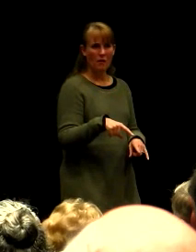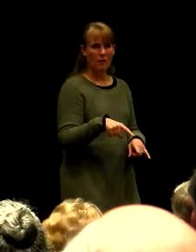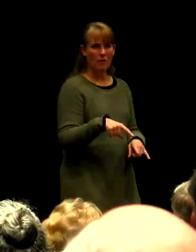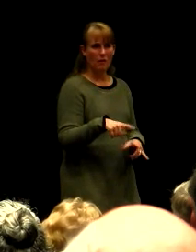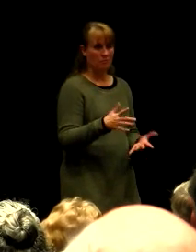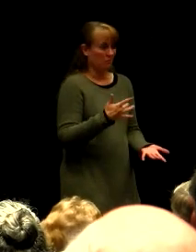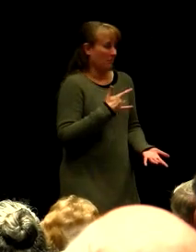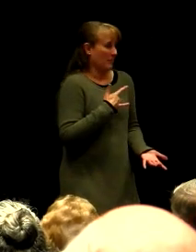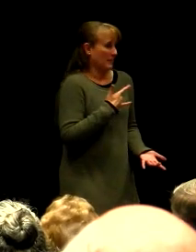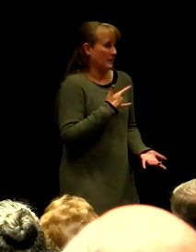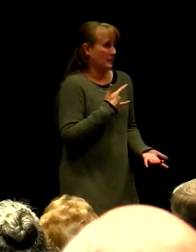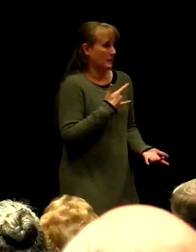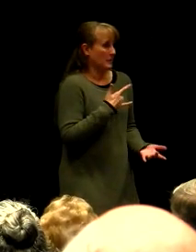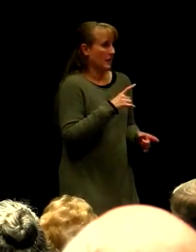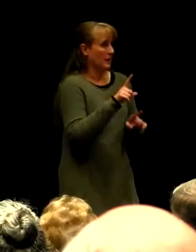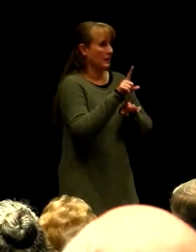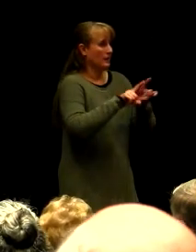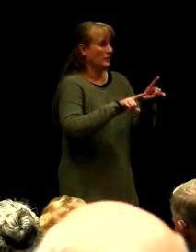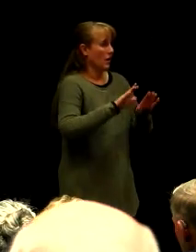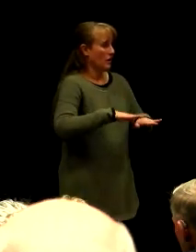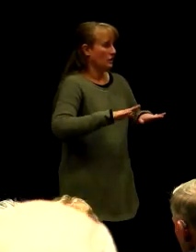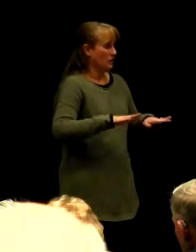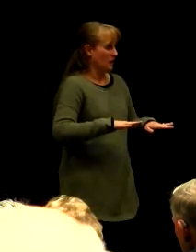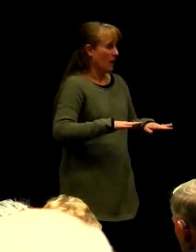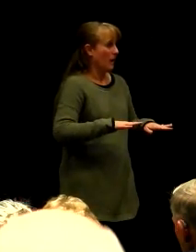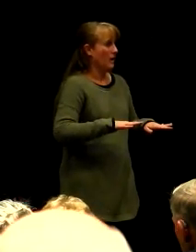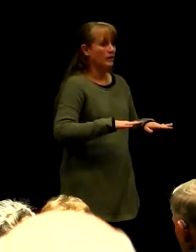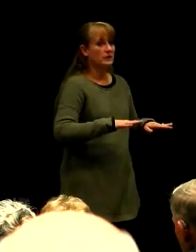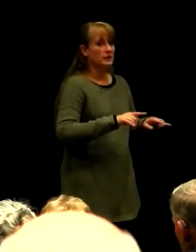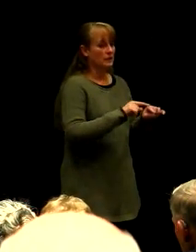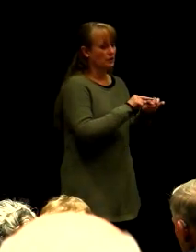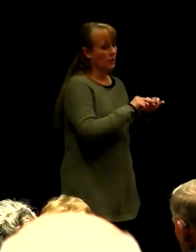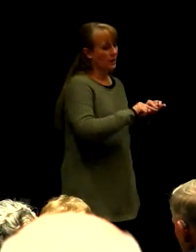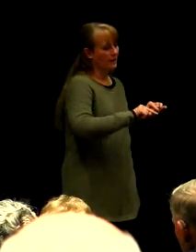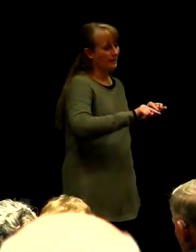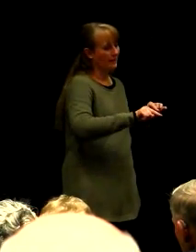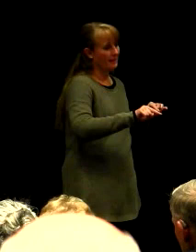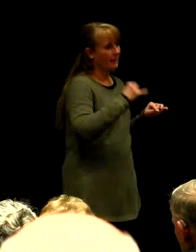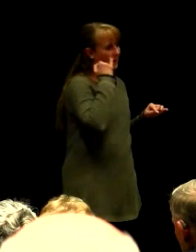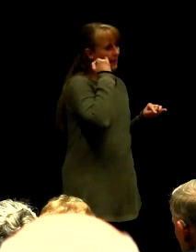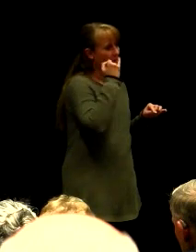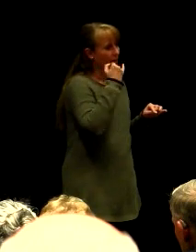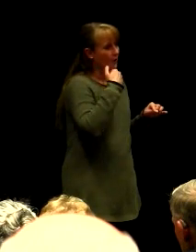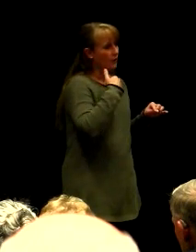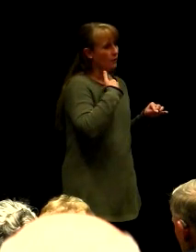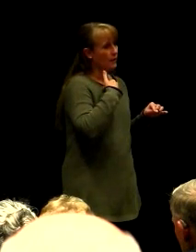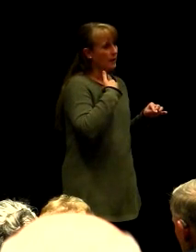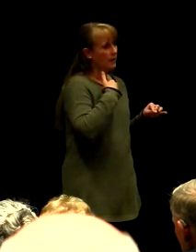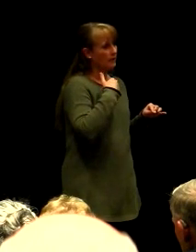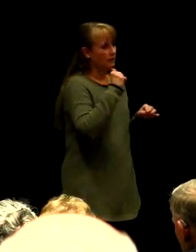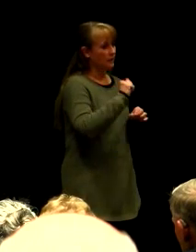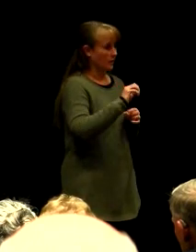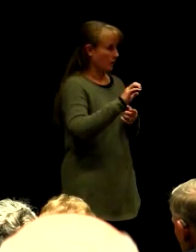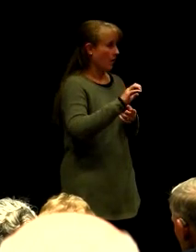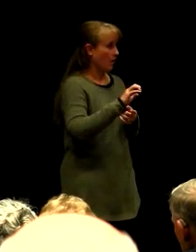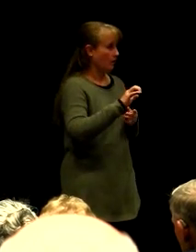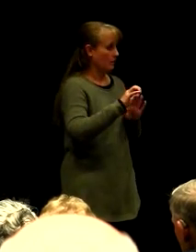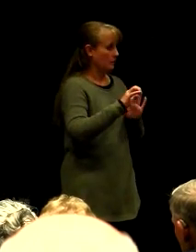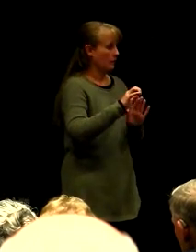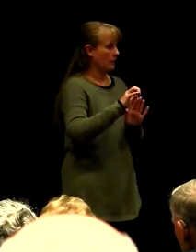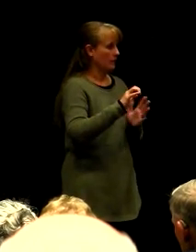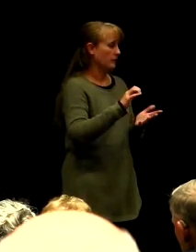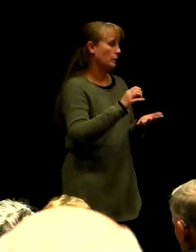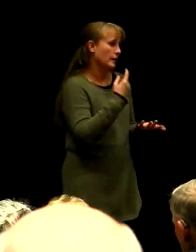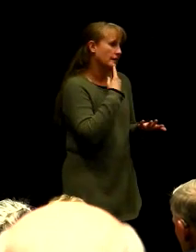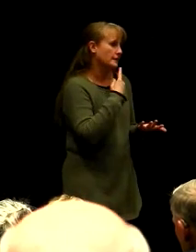It seems that the star child is going, this way, if we, take, Clark, his work